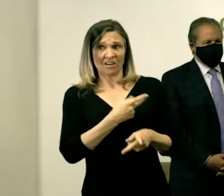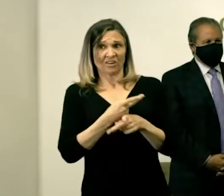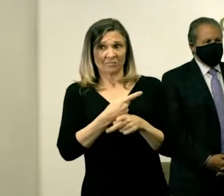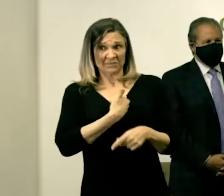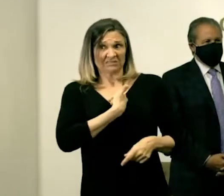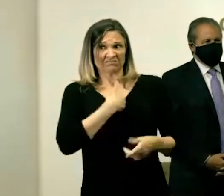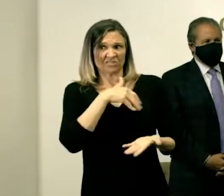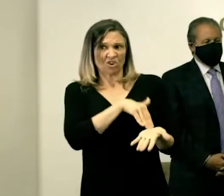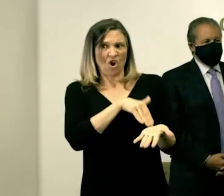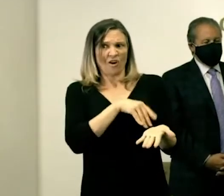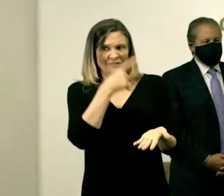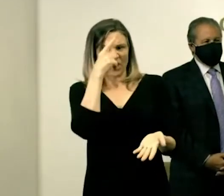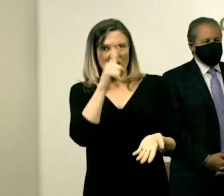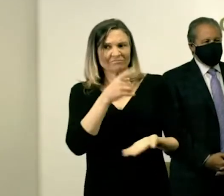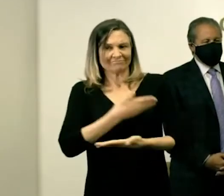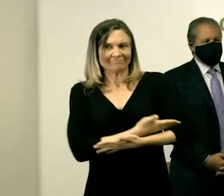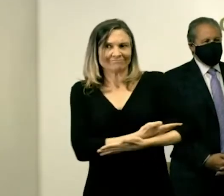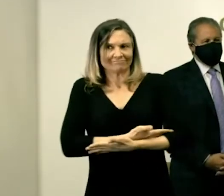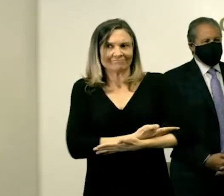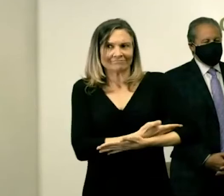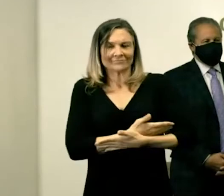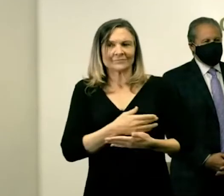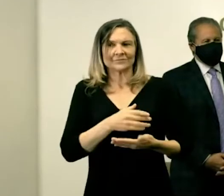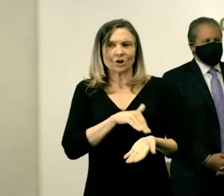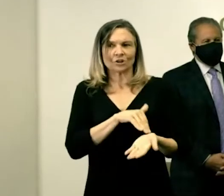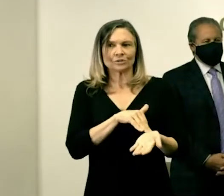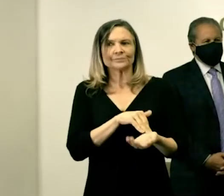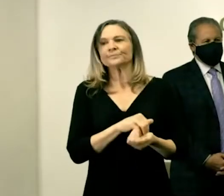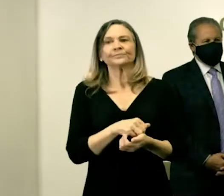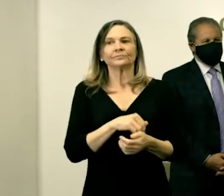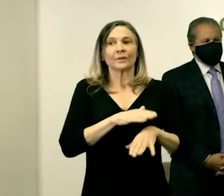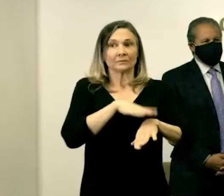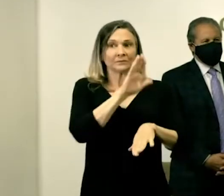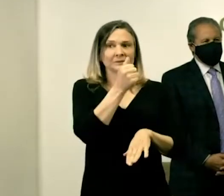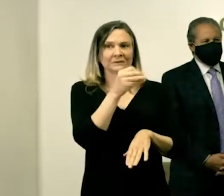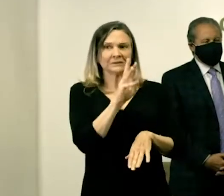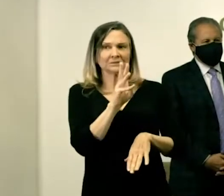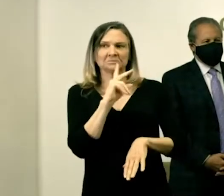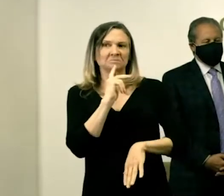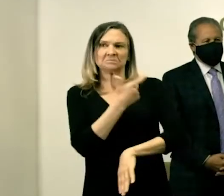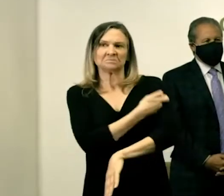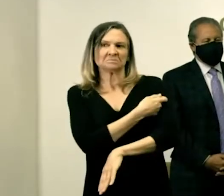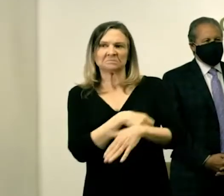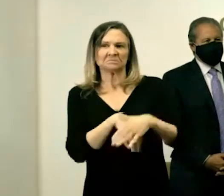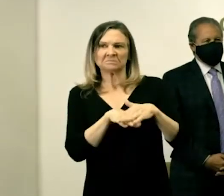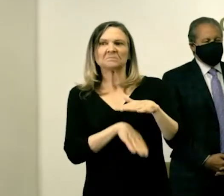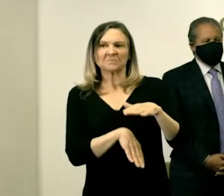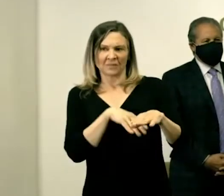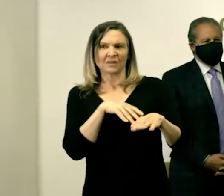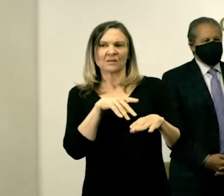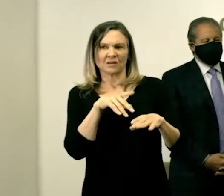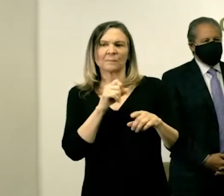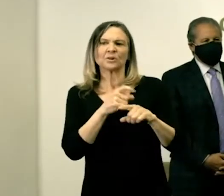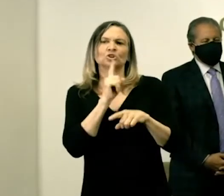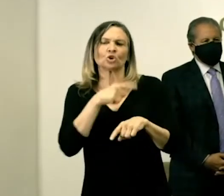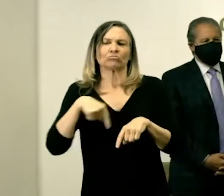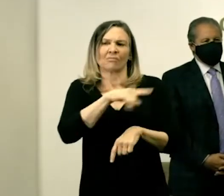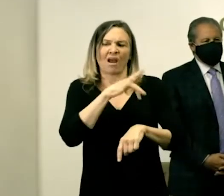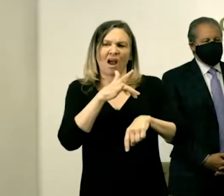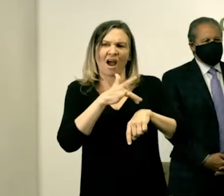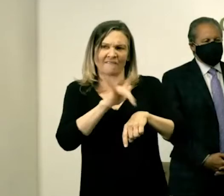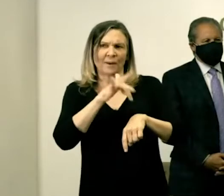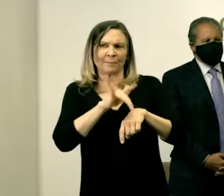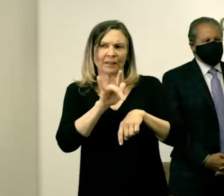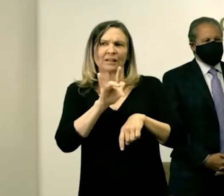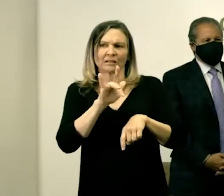older, that we're not vaccinating kids. But that's going to be the only threshold. We want to make sure we get this available, no questions asked, whether